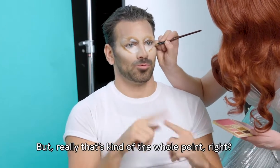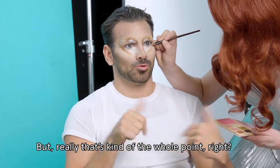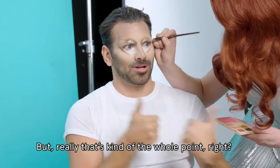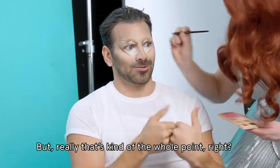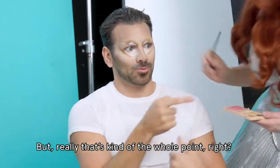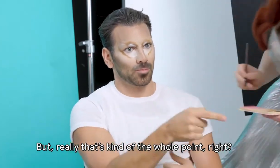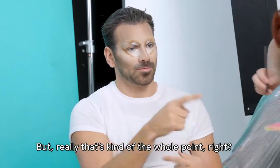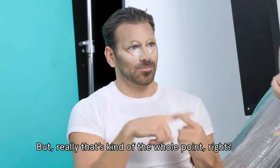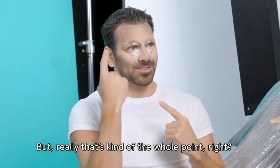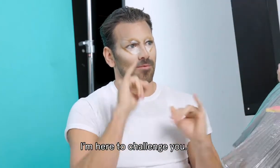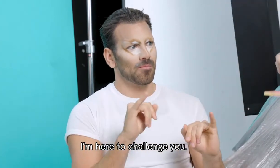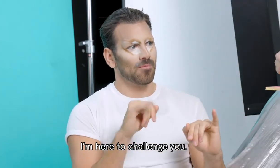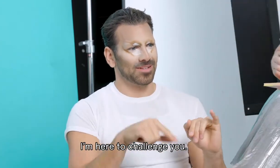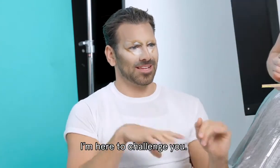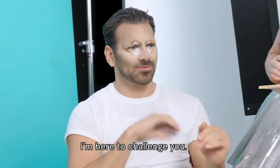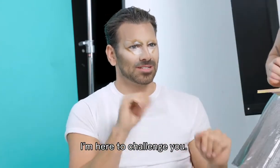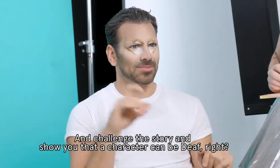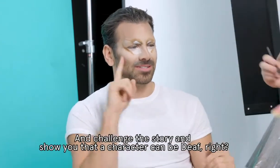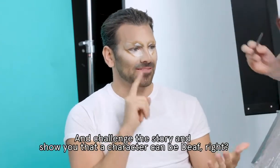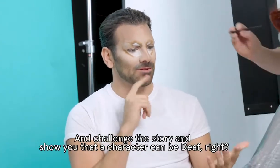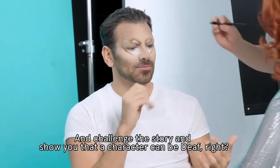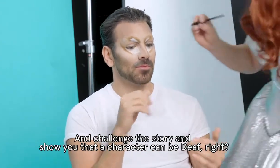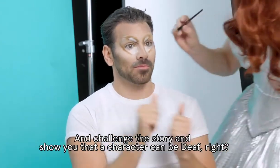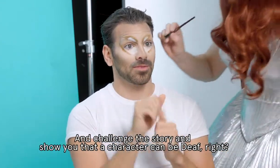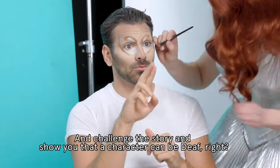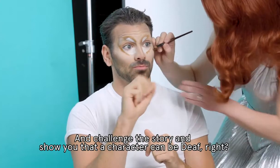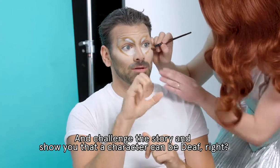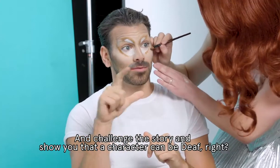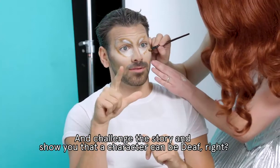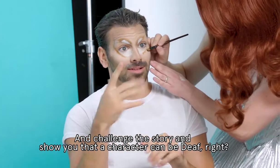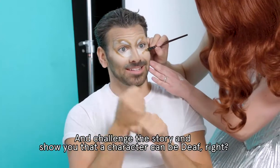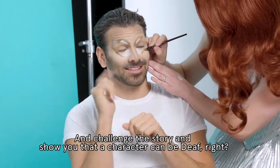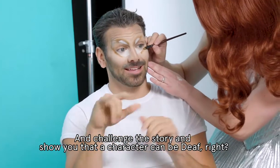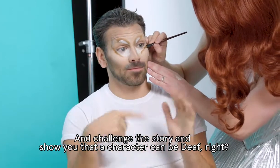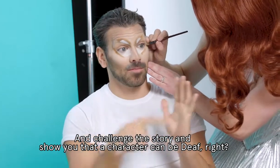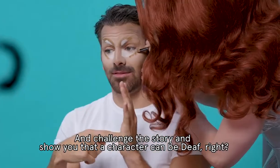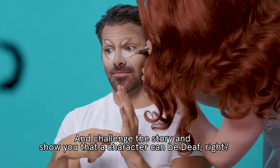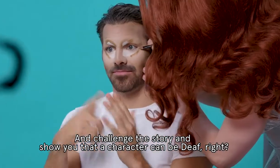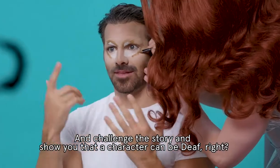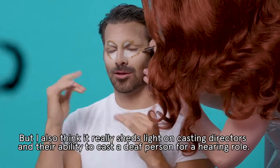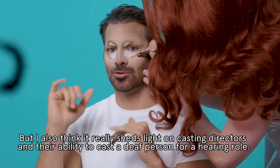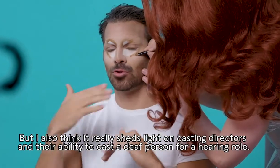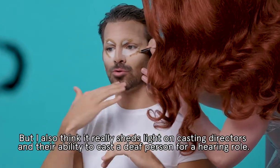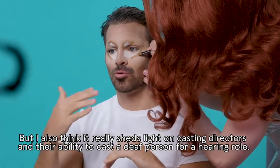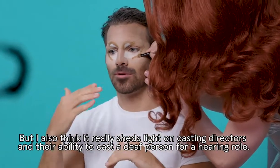the whole point, right? I'm here to challenge you and challenge the story and show you that a character can be deaf, right?